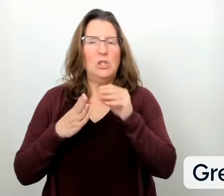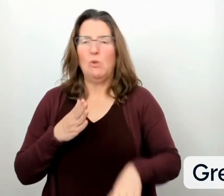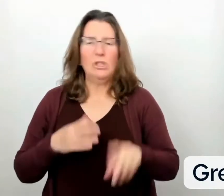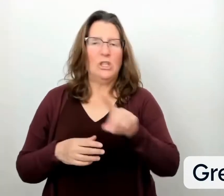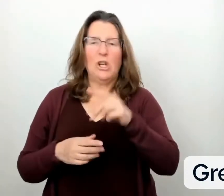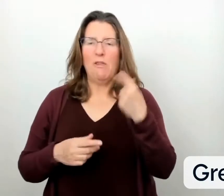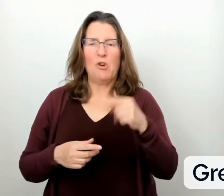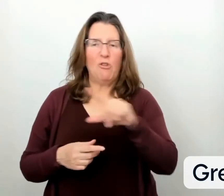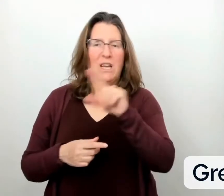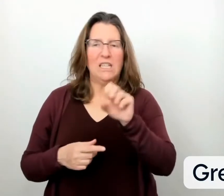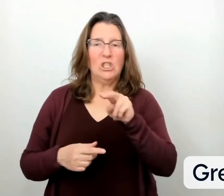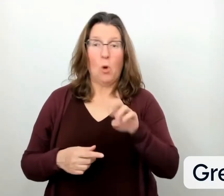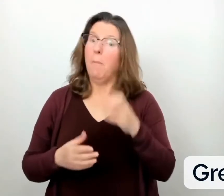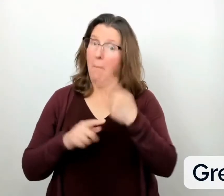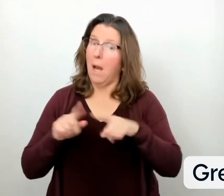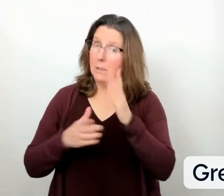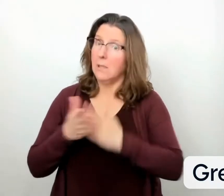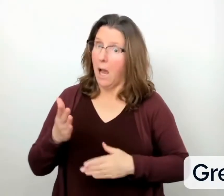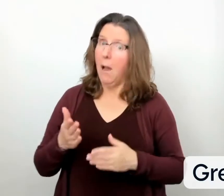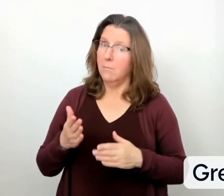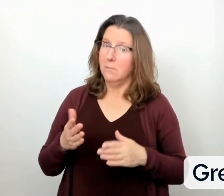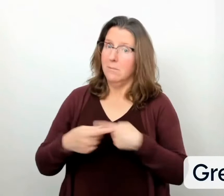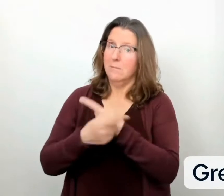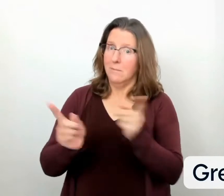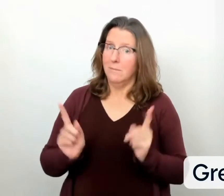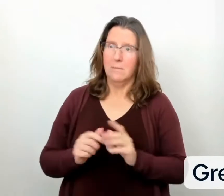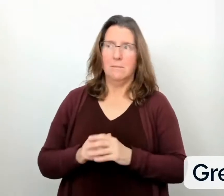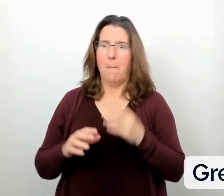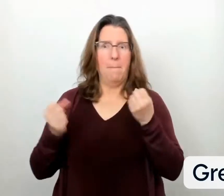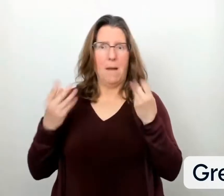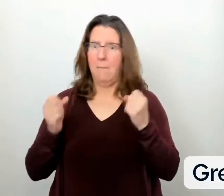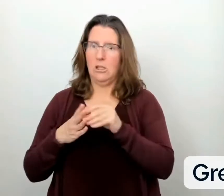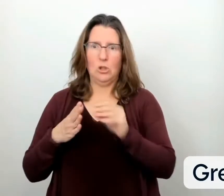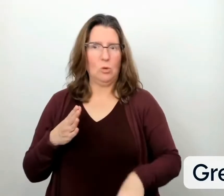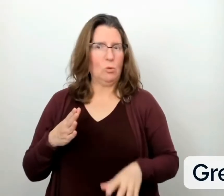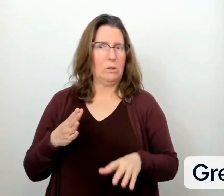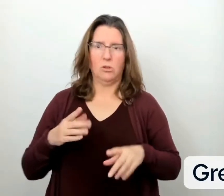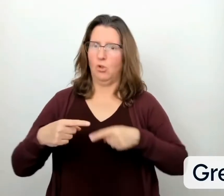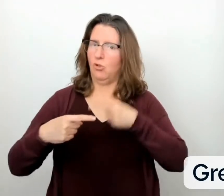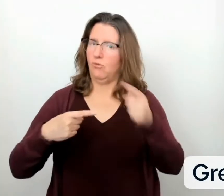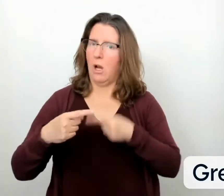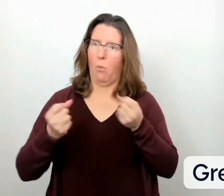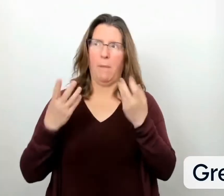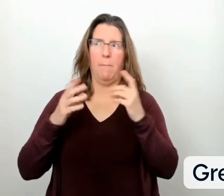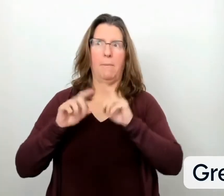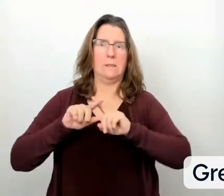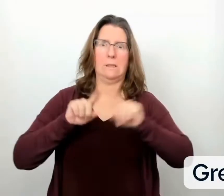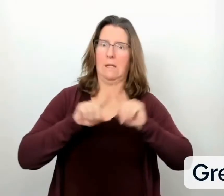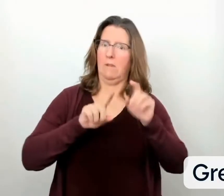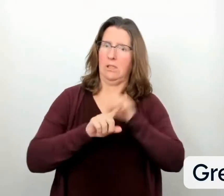you won't find many students in the green zone. There may be some. Students do struggle with all manner of things